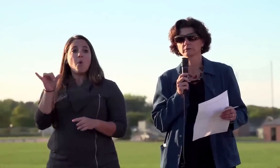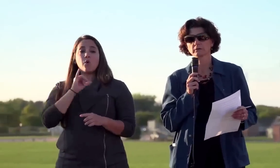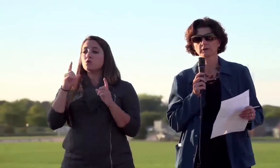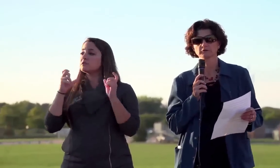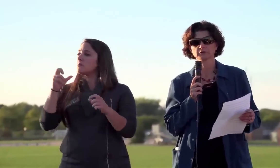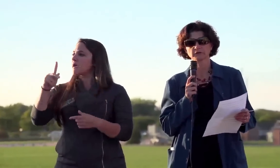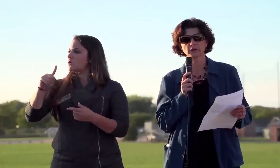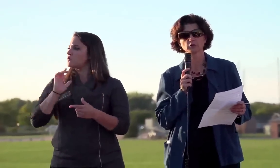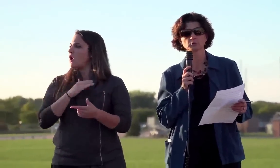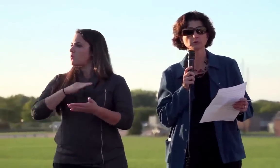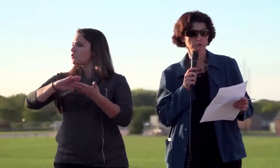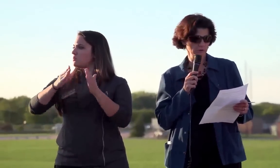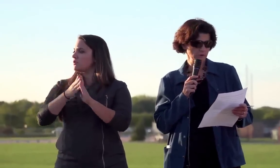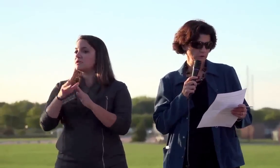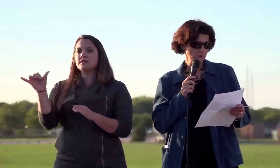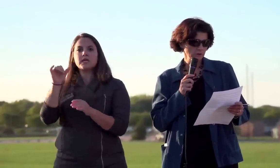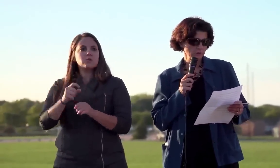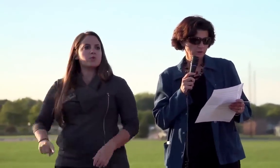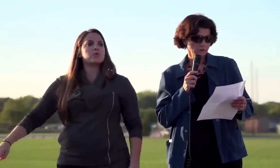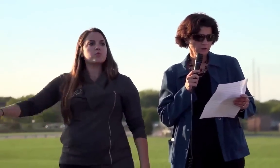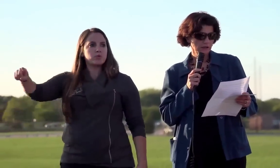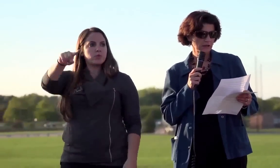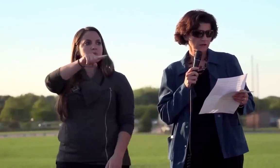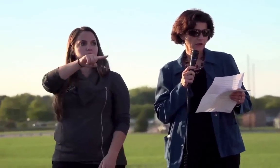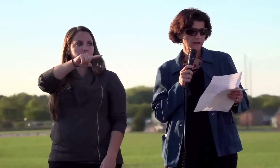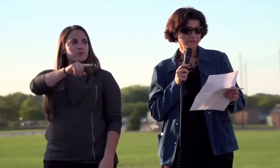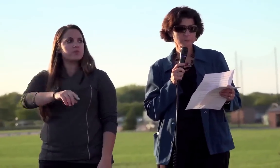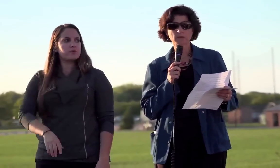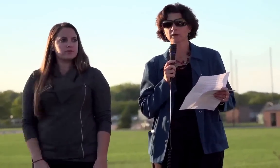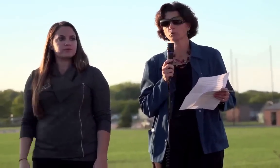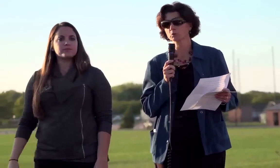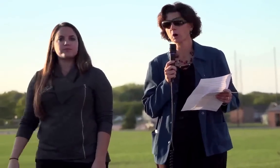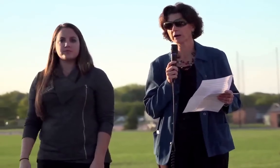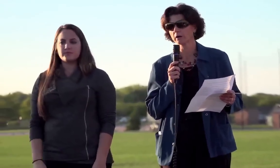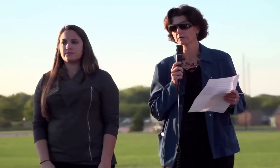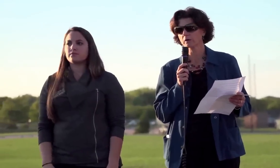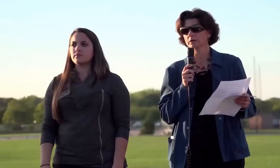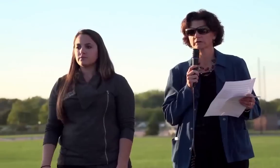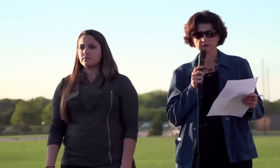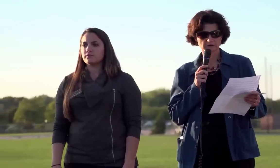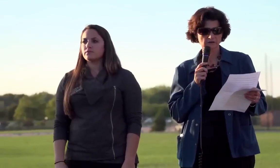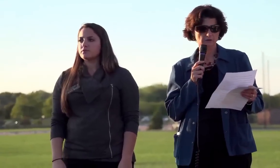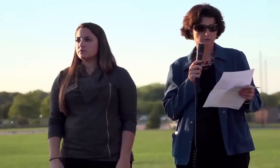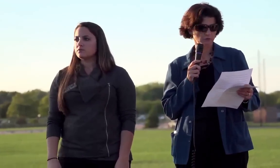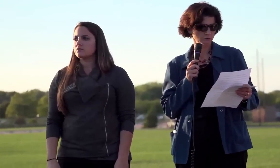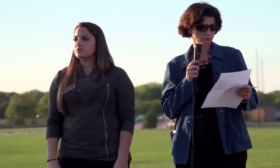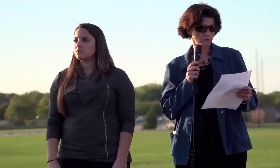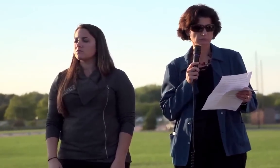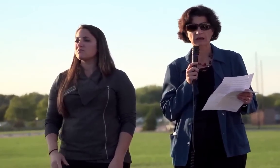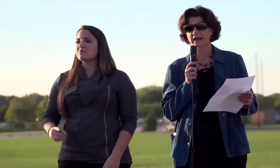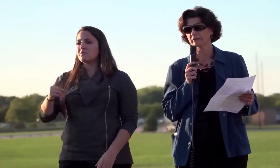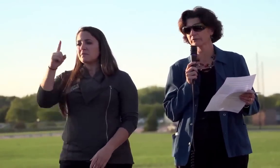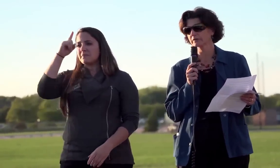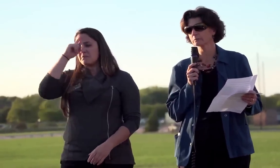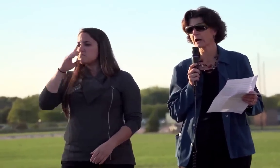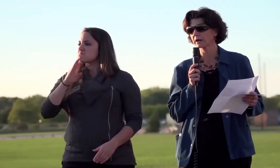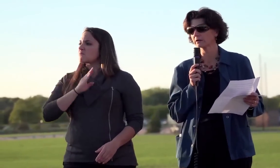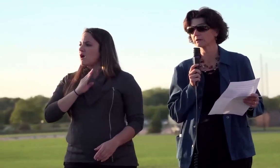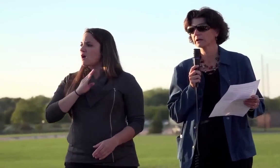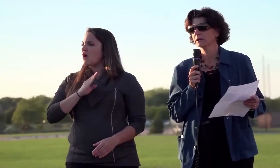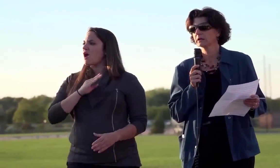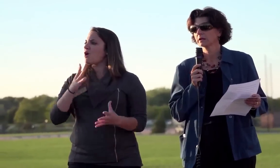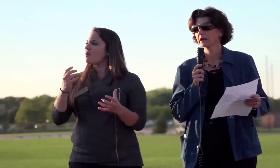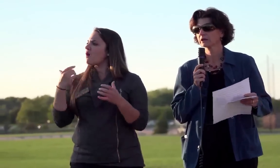like you do. And I think Ben would want us all to continue to laugh and smile